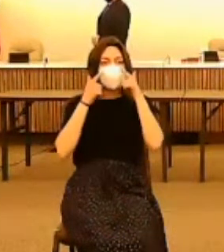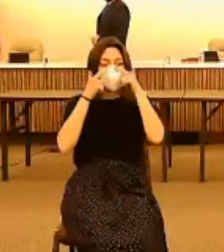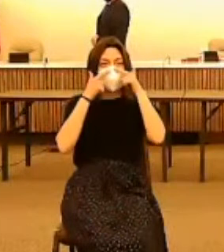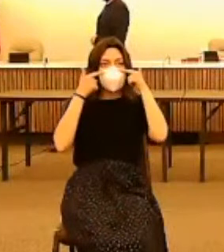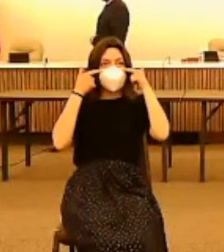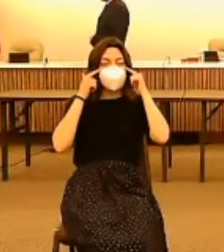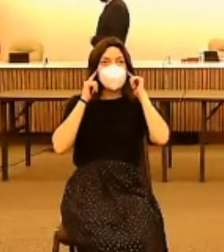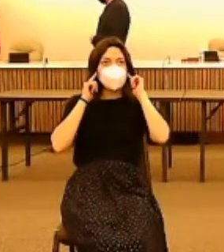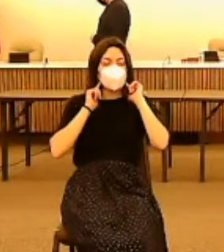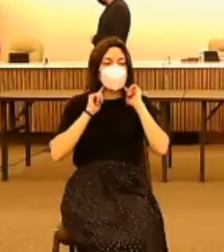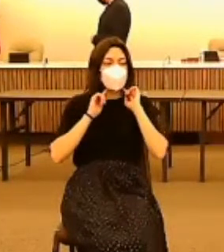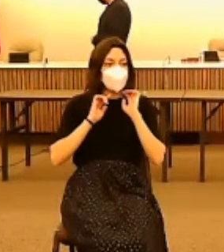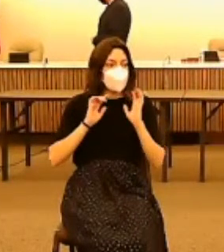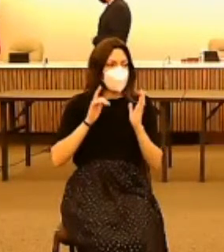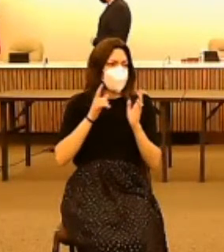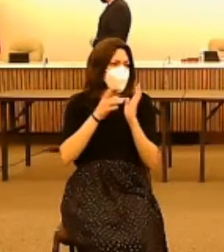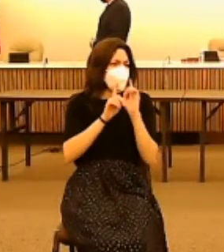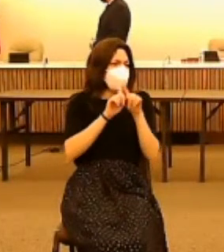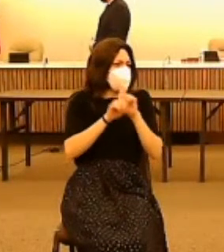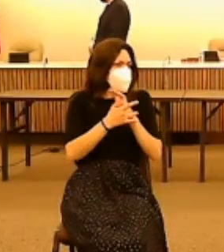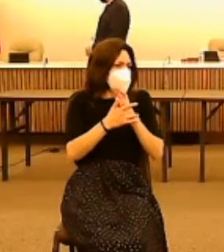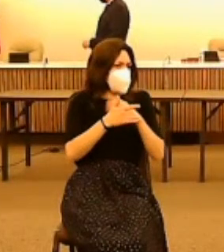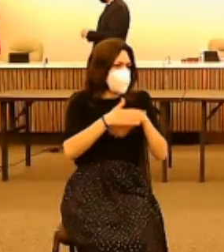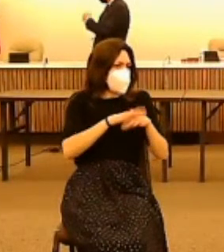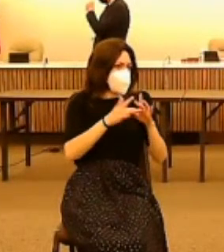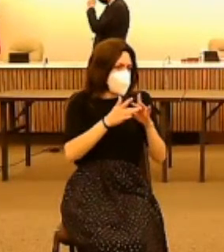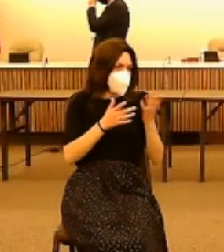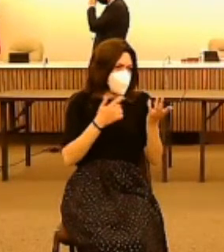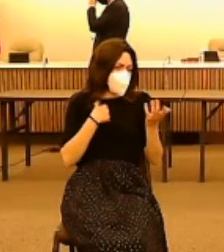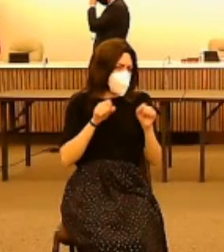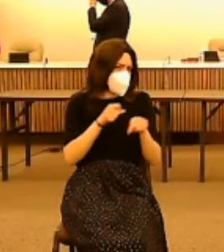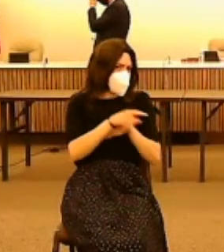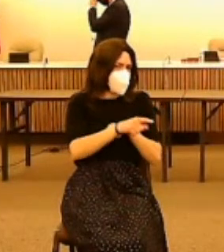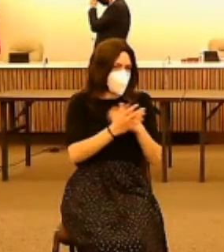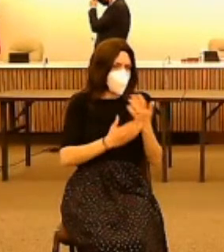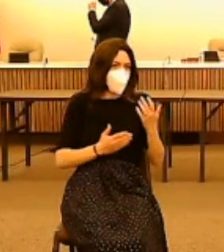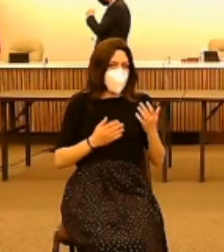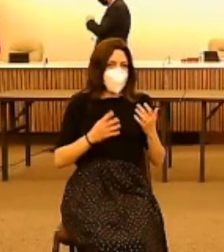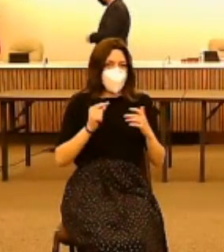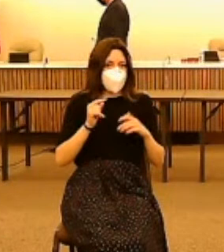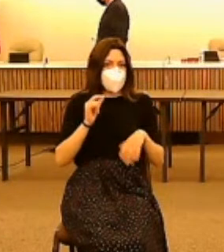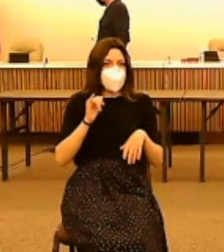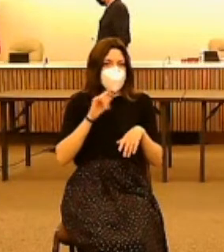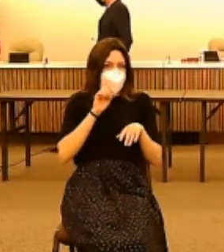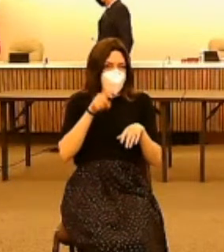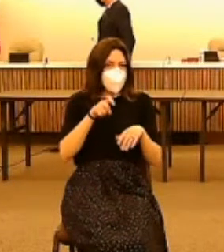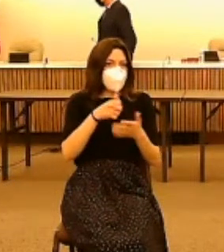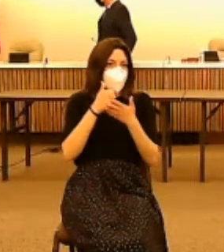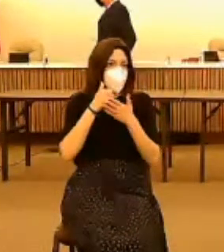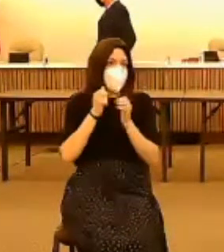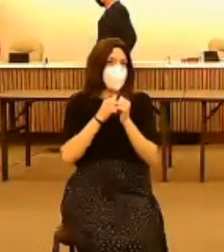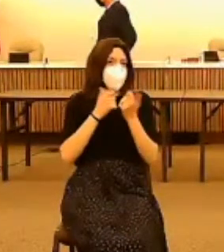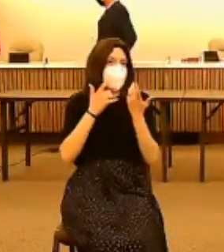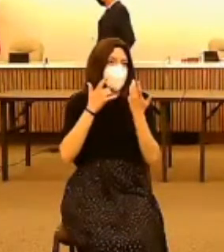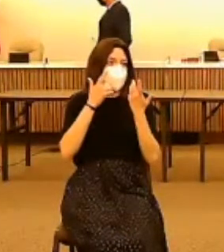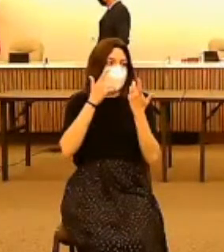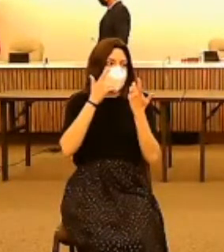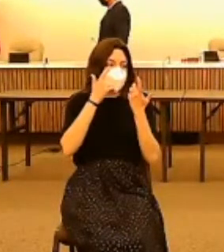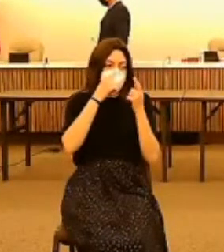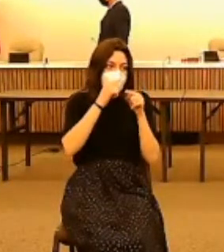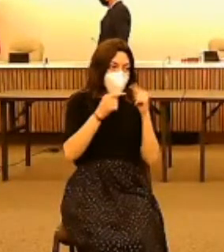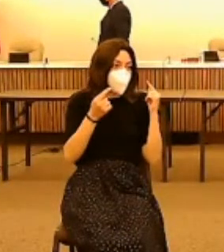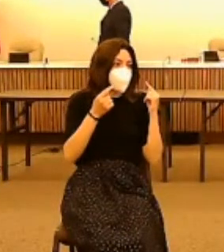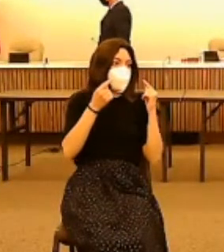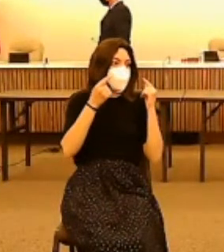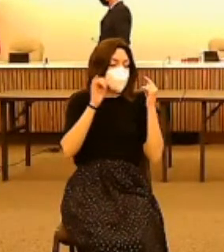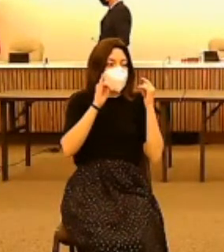I don't know. Do you go to Royal Car Wash with your truck? That's where I have both my vehicles. yeah, I've had it since they